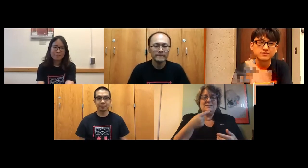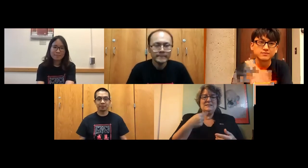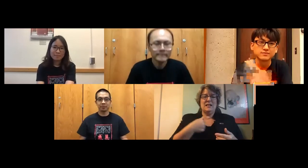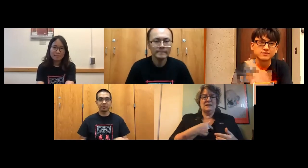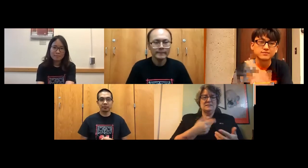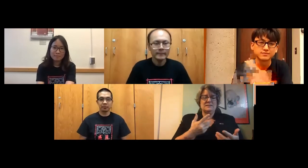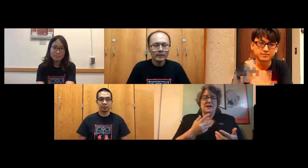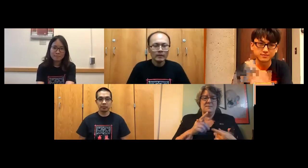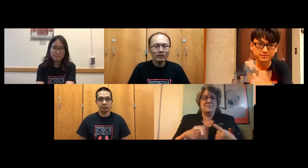tell us